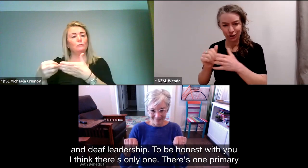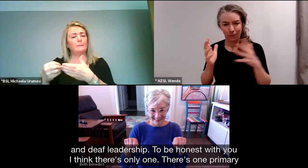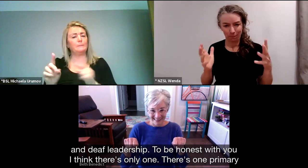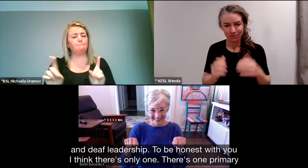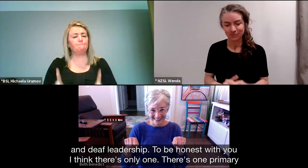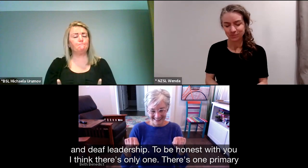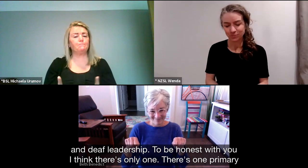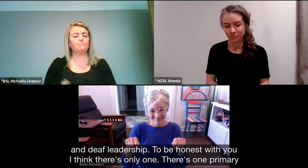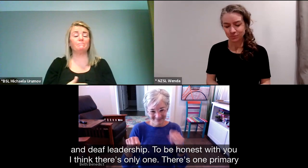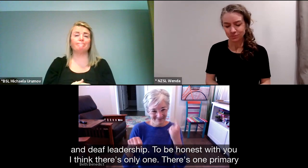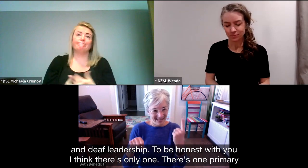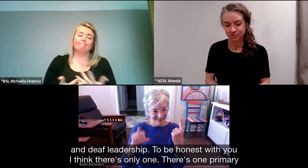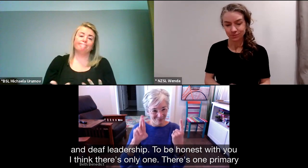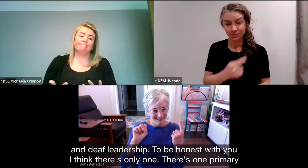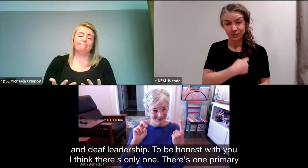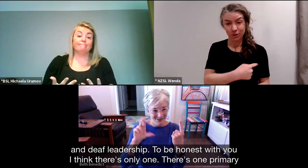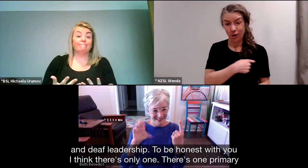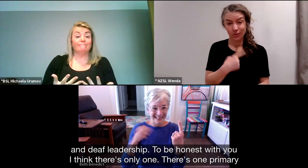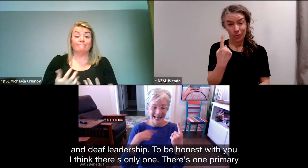Now, to be honest with you, I think there's only one.